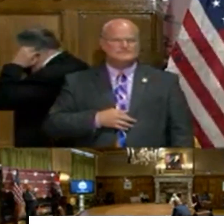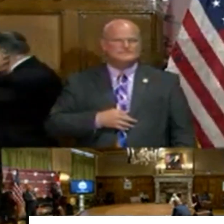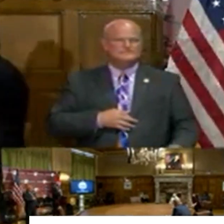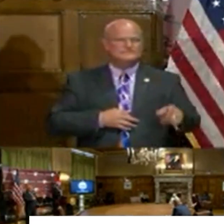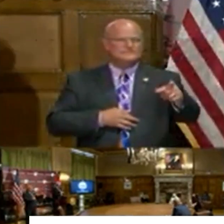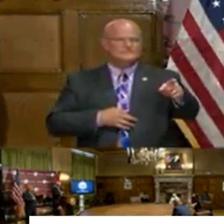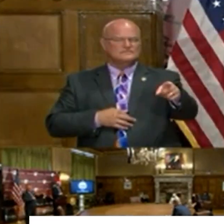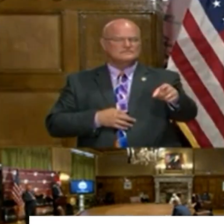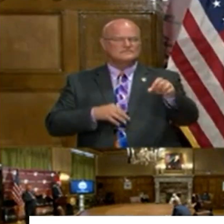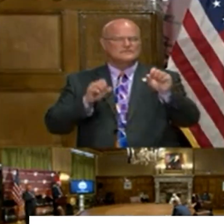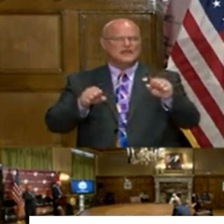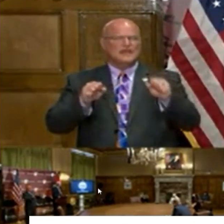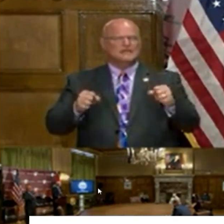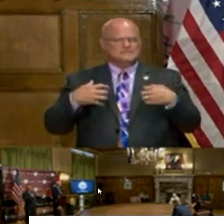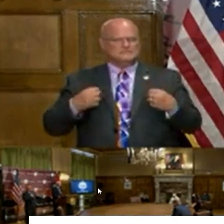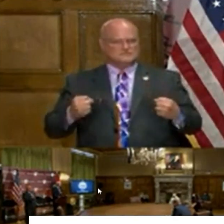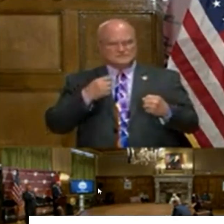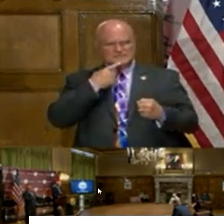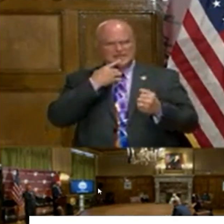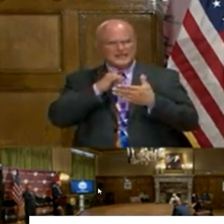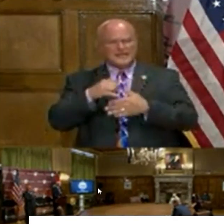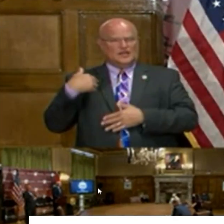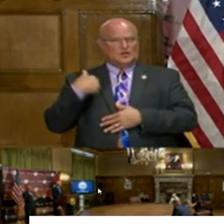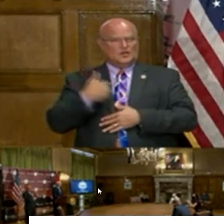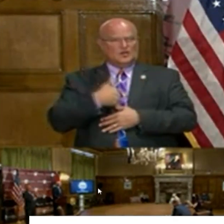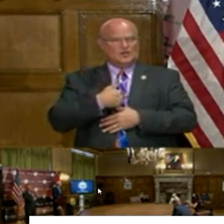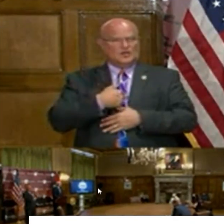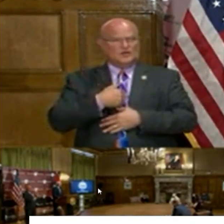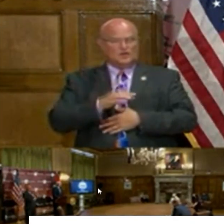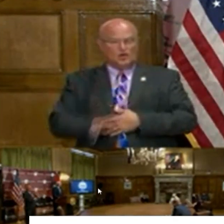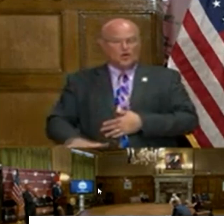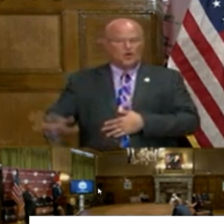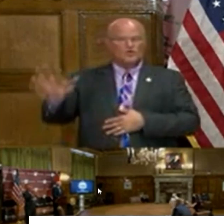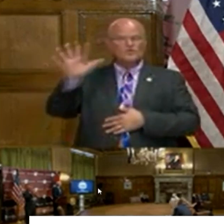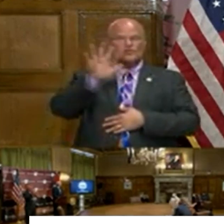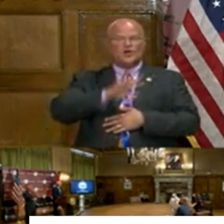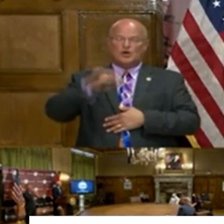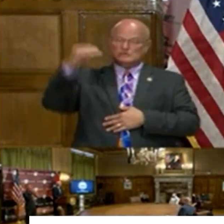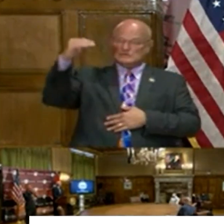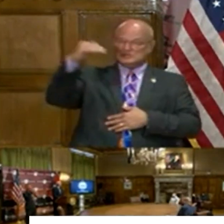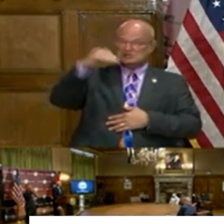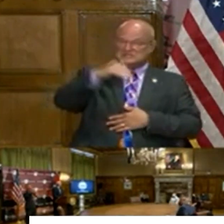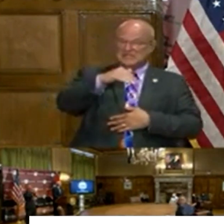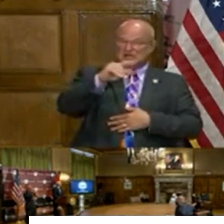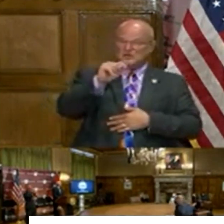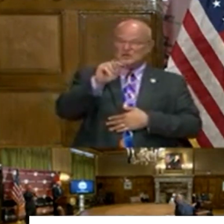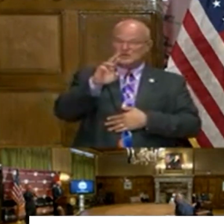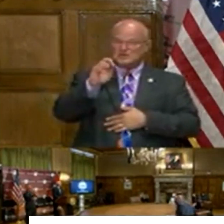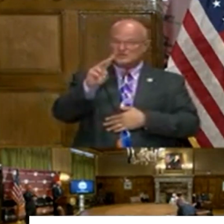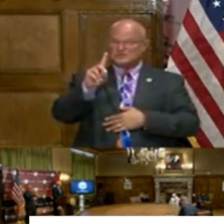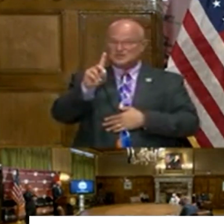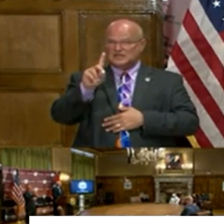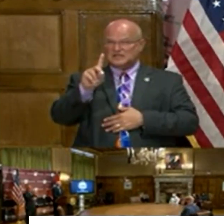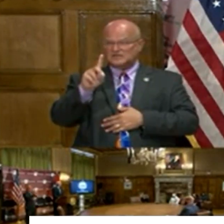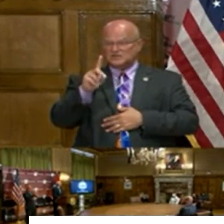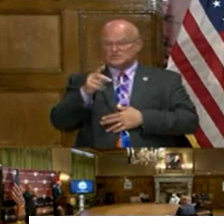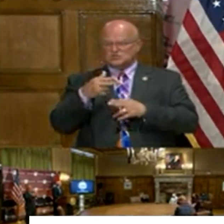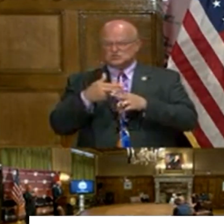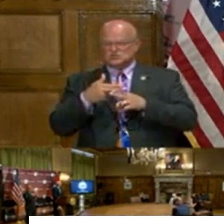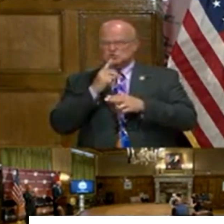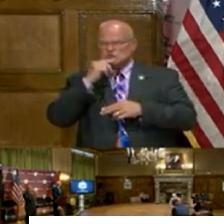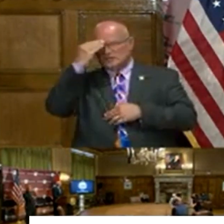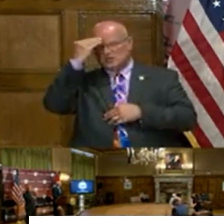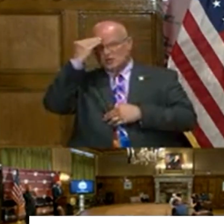Yes. Are you able to confidently say that we are overall on a downward trend, or is it still too soon to really